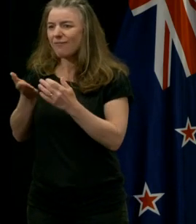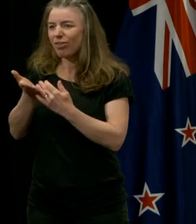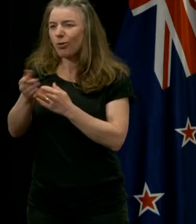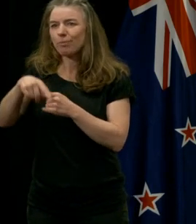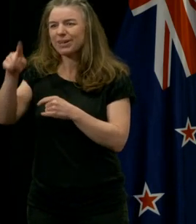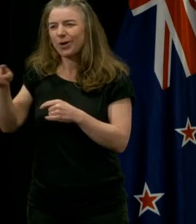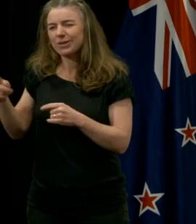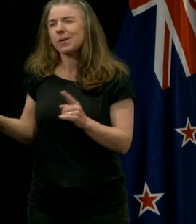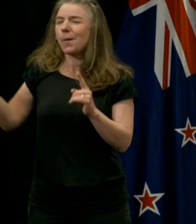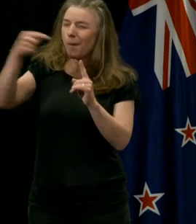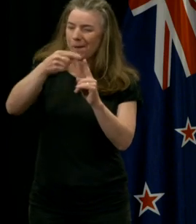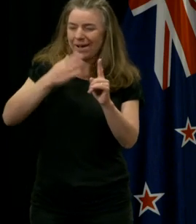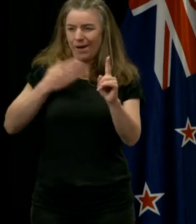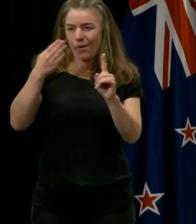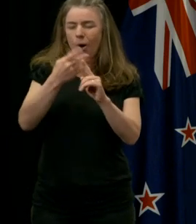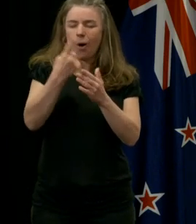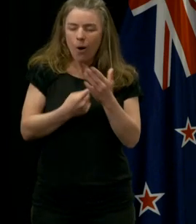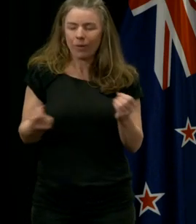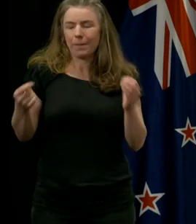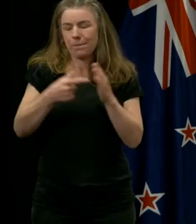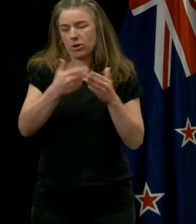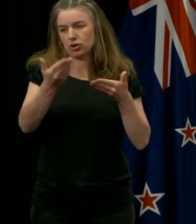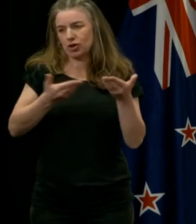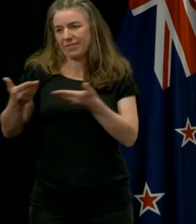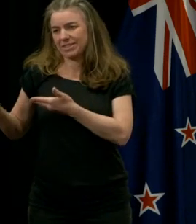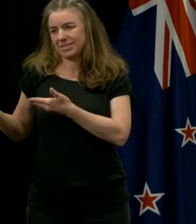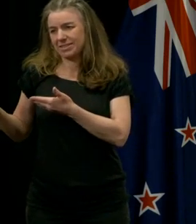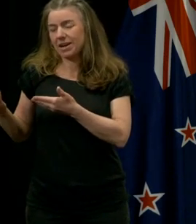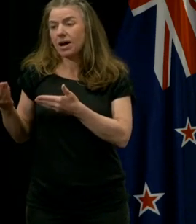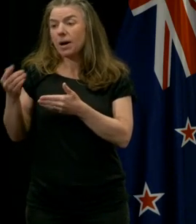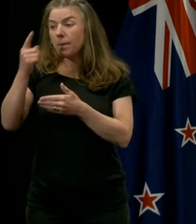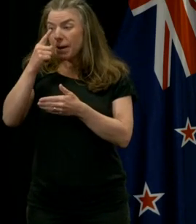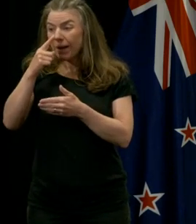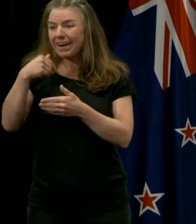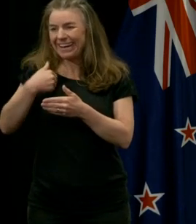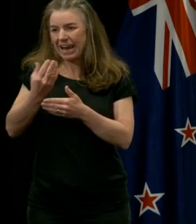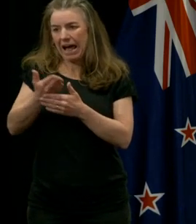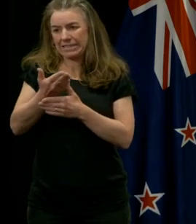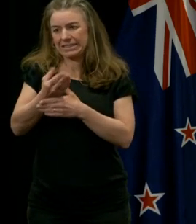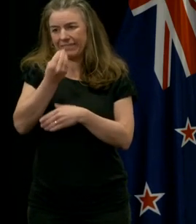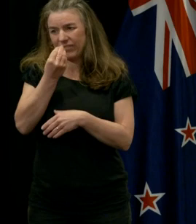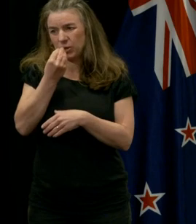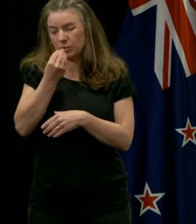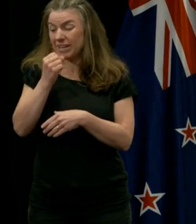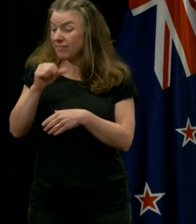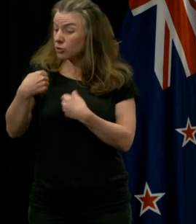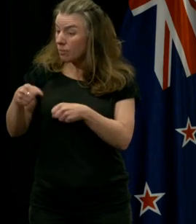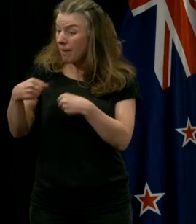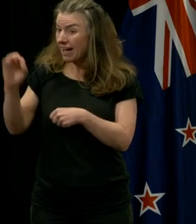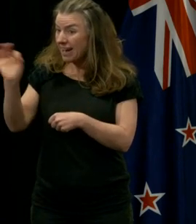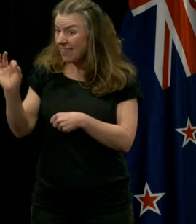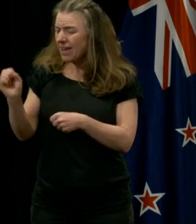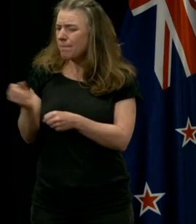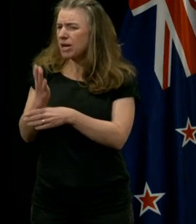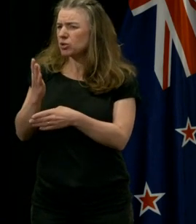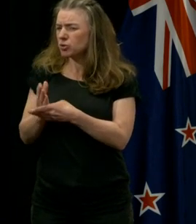simple principles of essential services, making sure people have access to food. If they don't have a supermarket in their town, making sure that